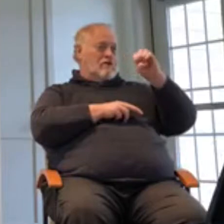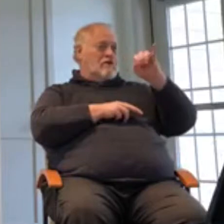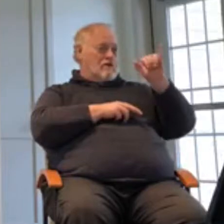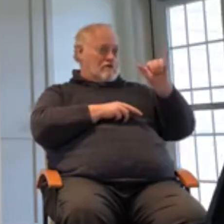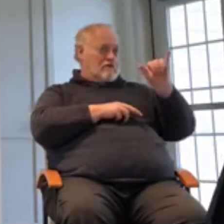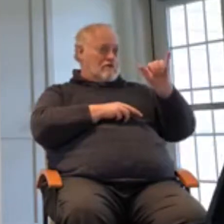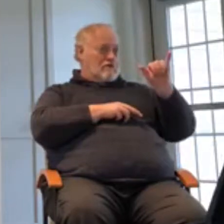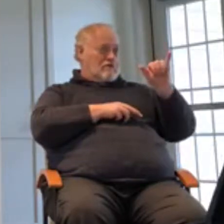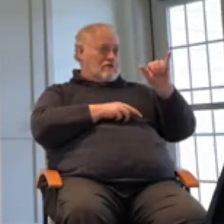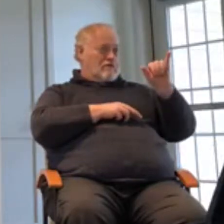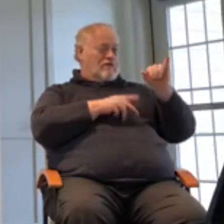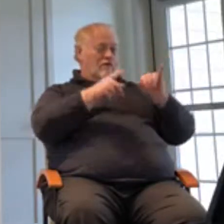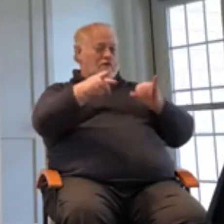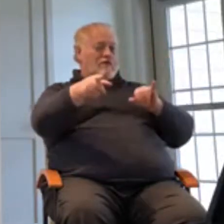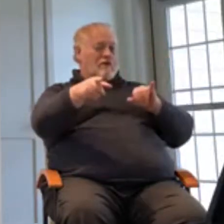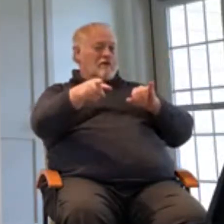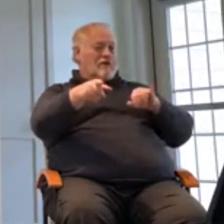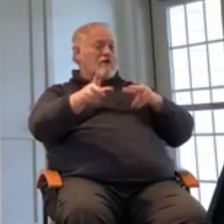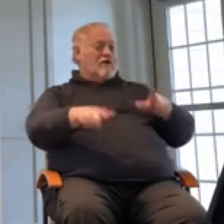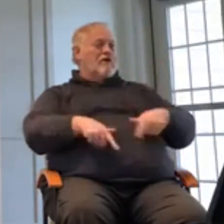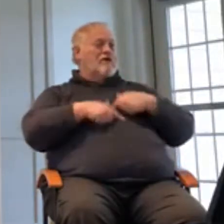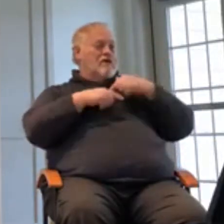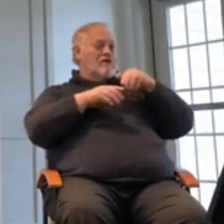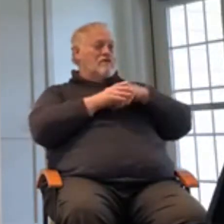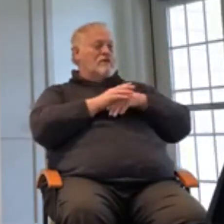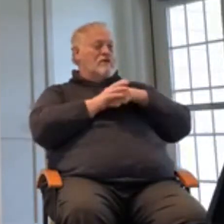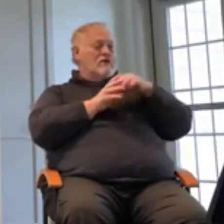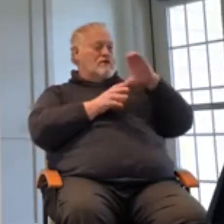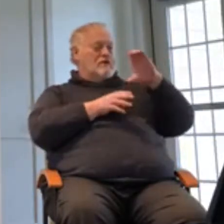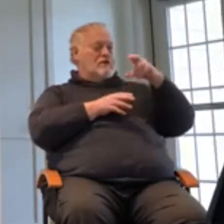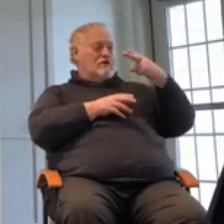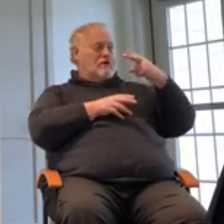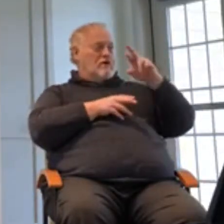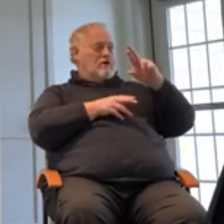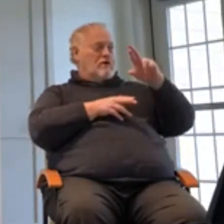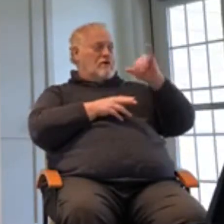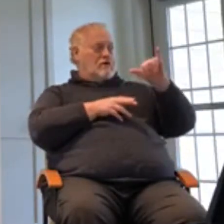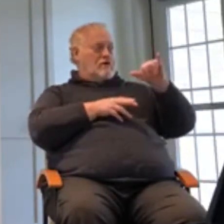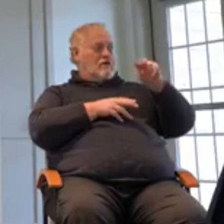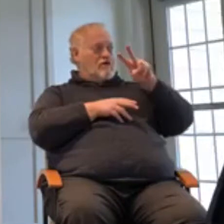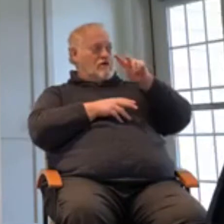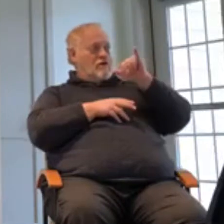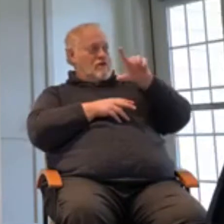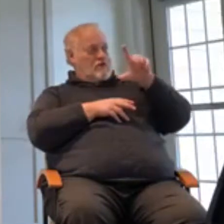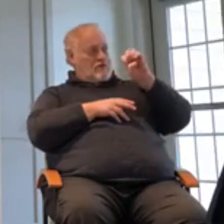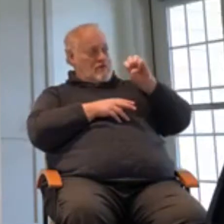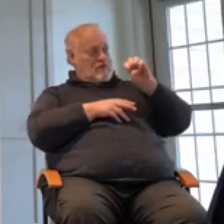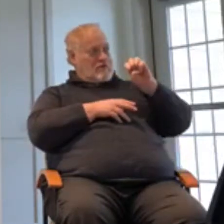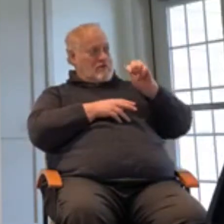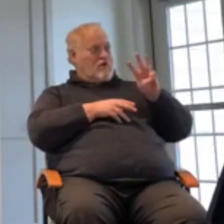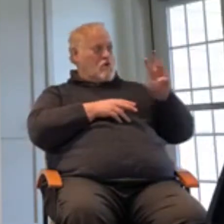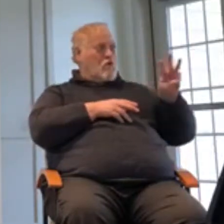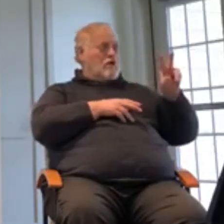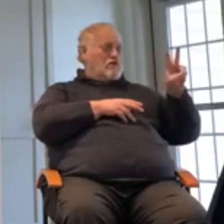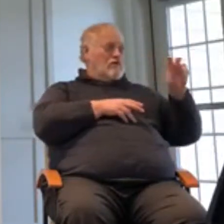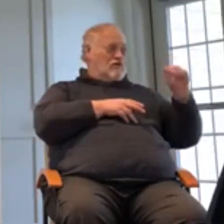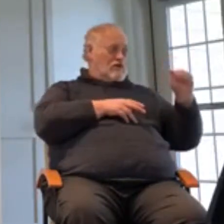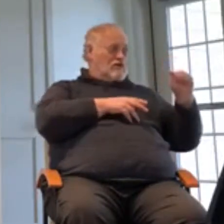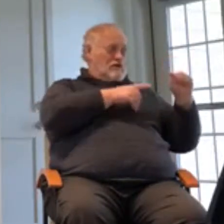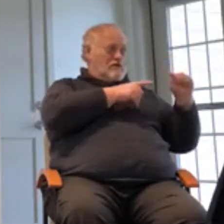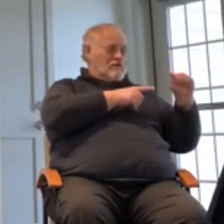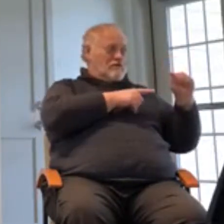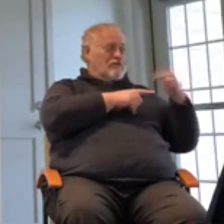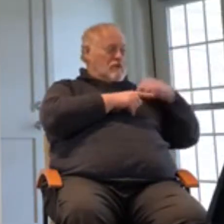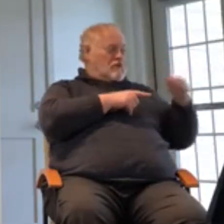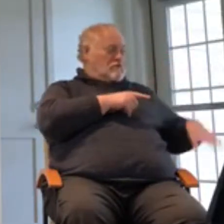Achy. Uncle Achy lives in Cherryville, West Virginia. And back when I was growing up, we would go